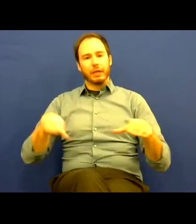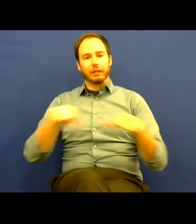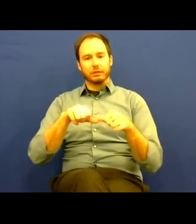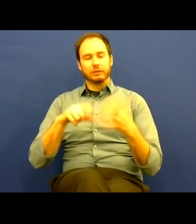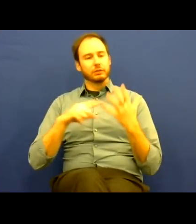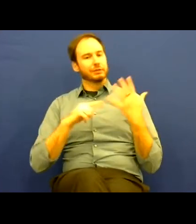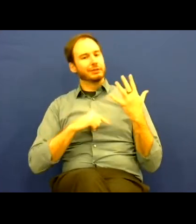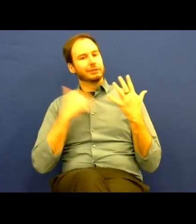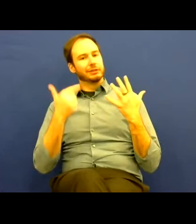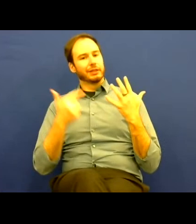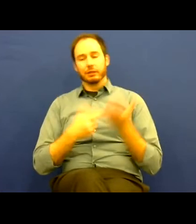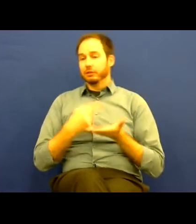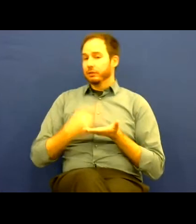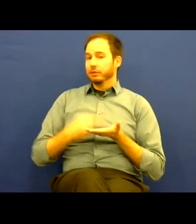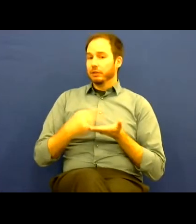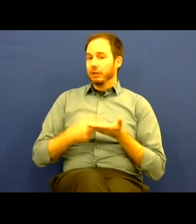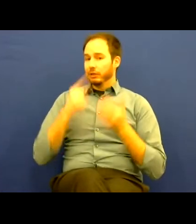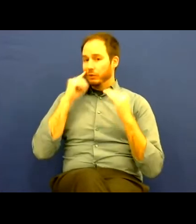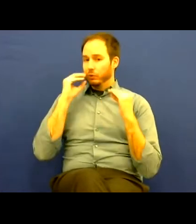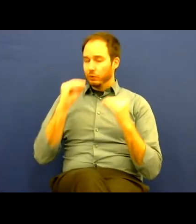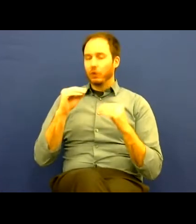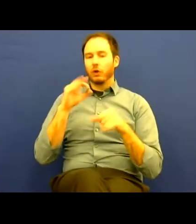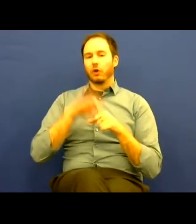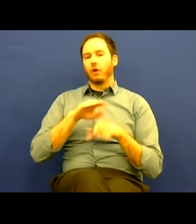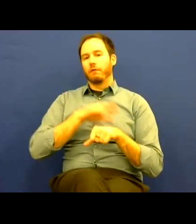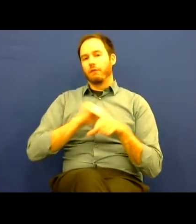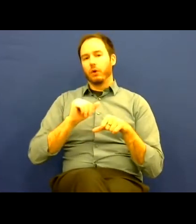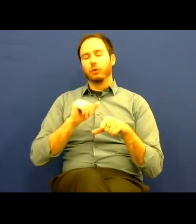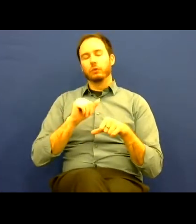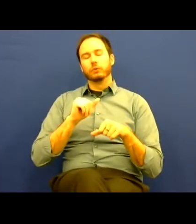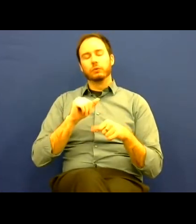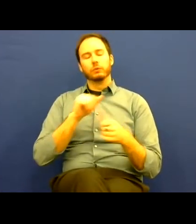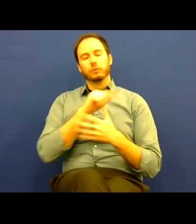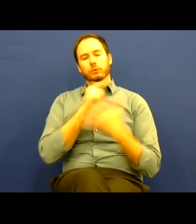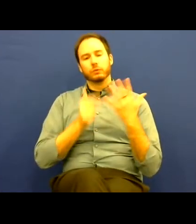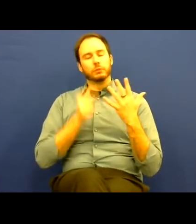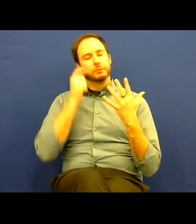discussion? Hearing none, please call the roll.